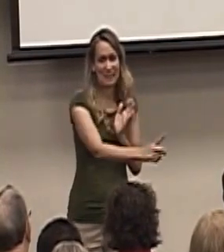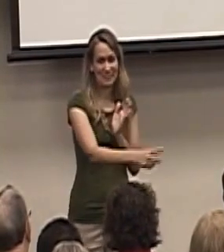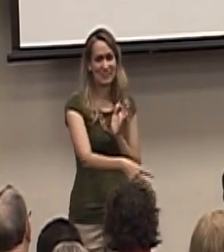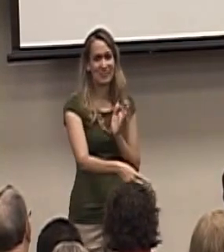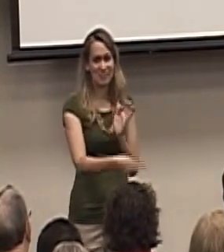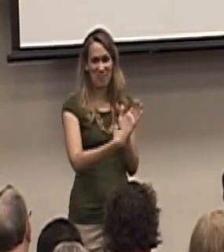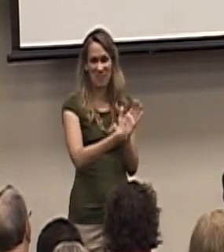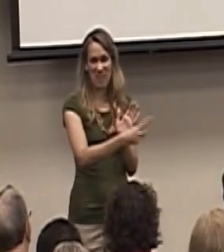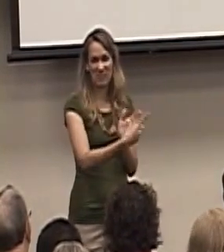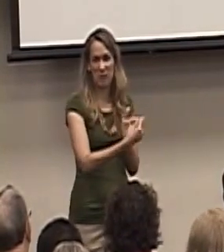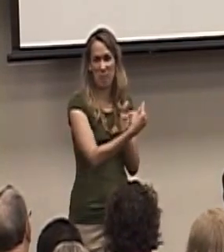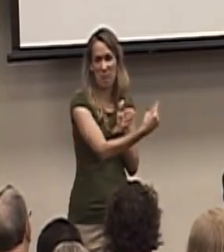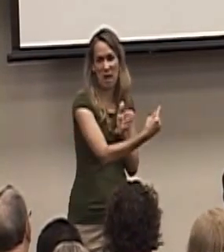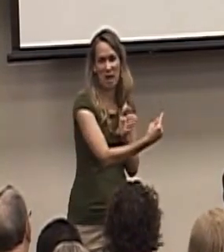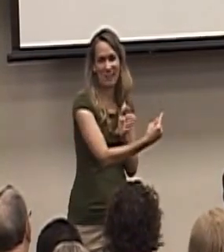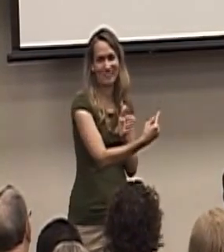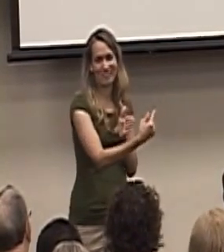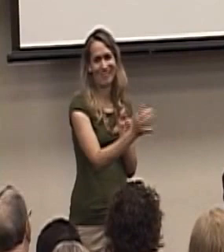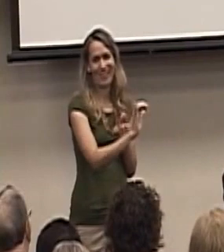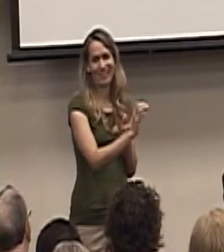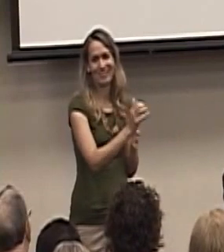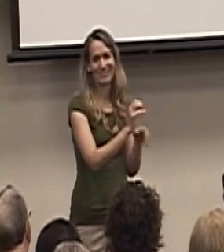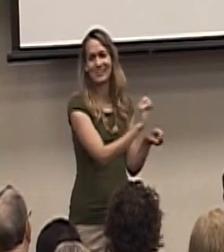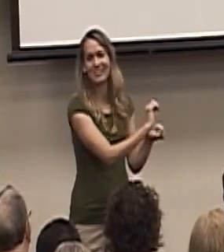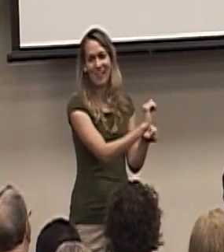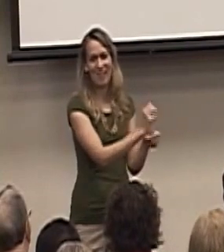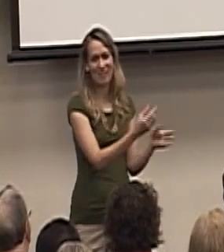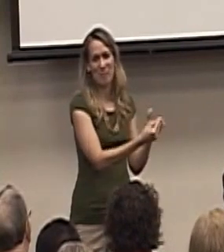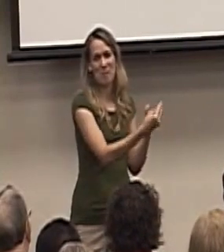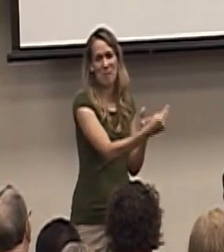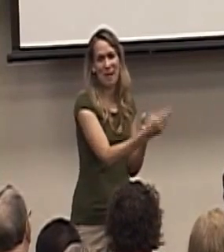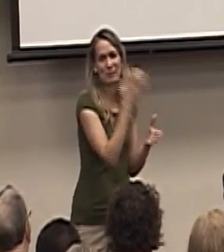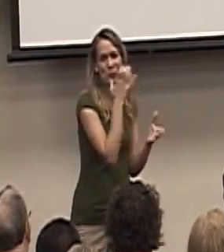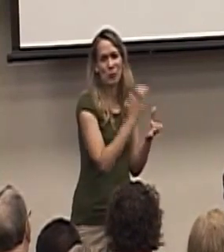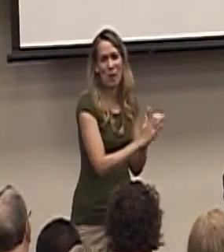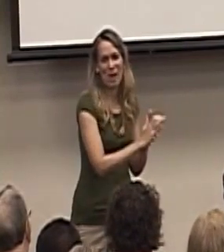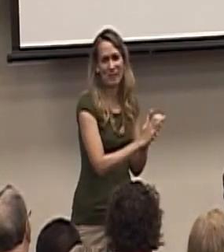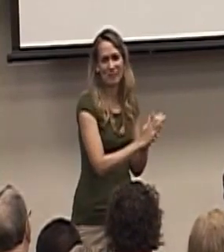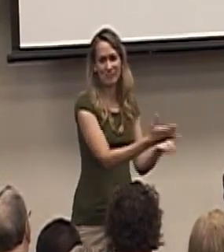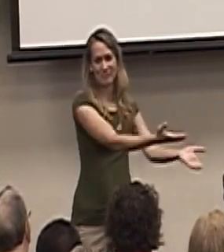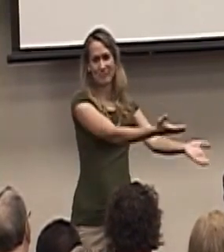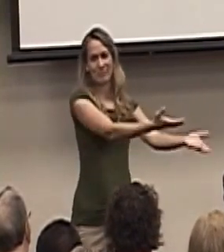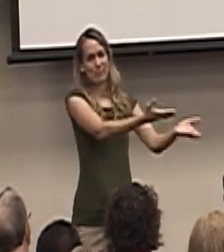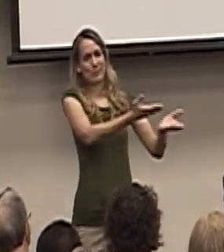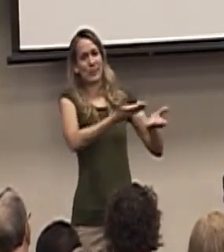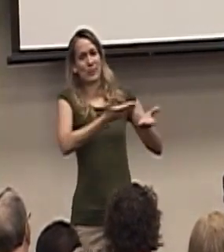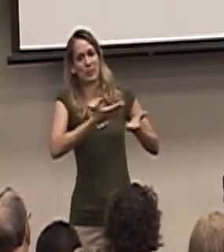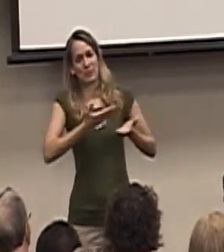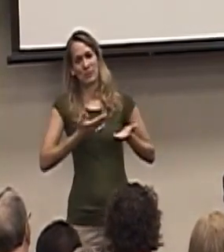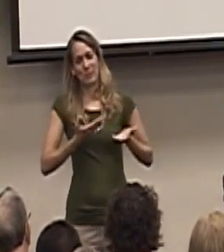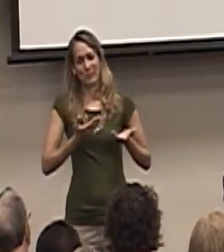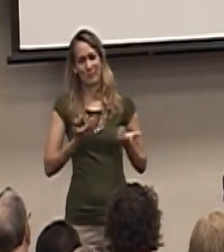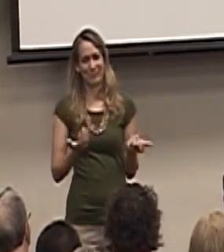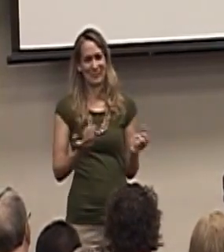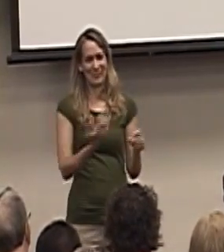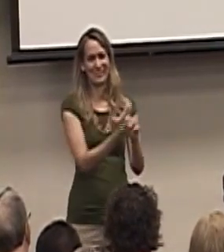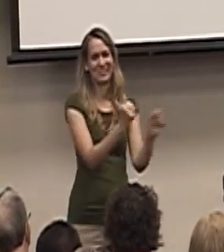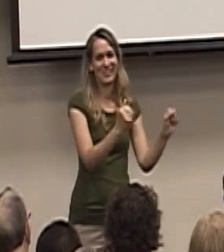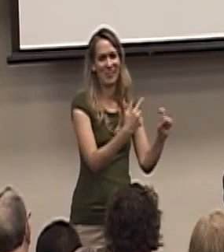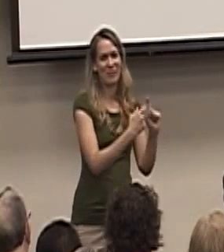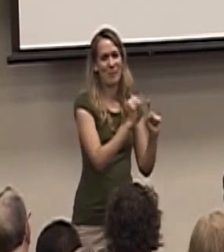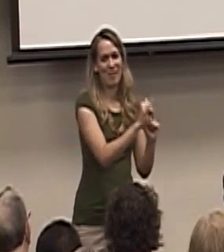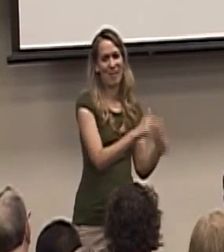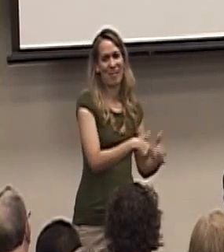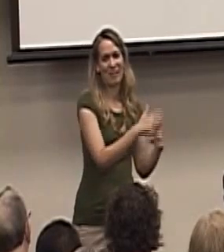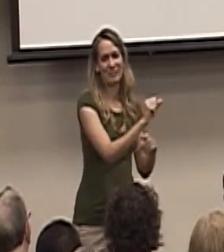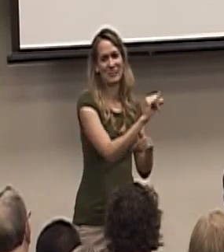price for this woman and buys her back. He ransoms her out of that lifestyle and brings her